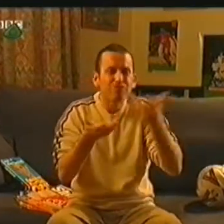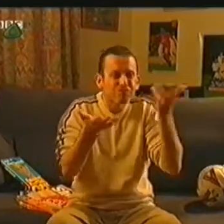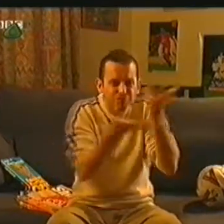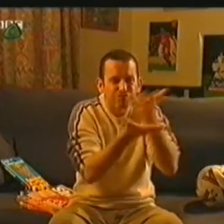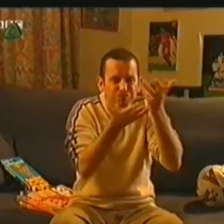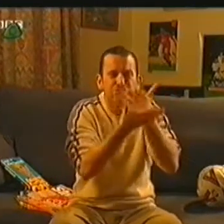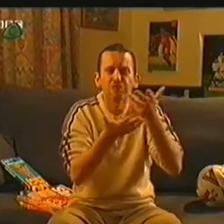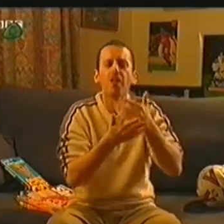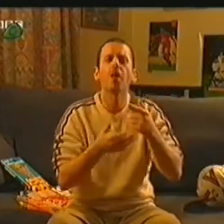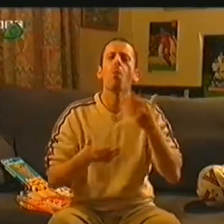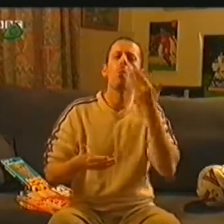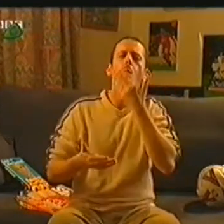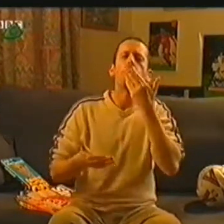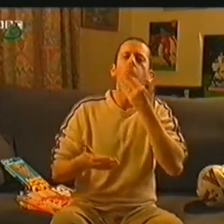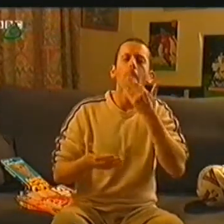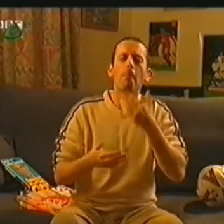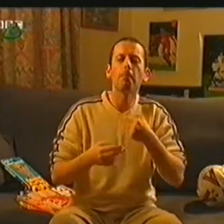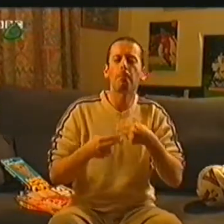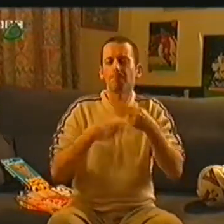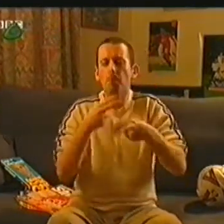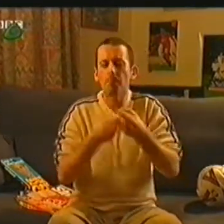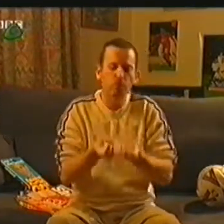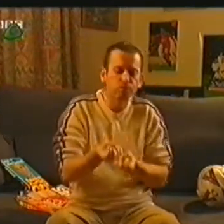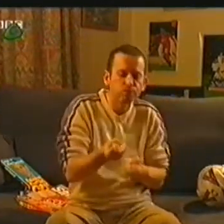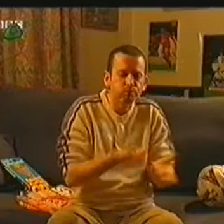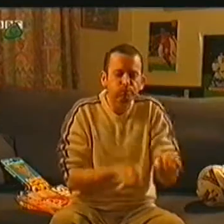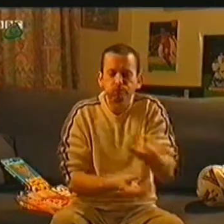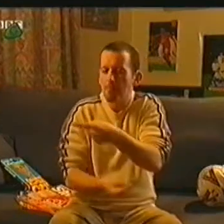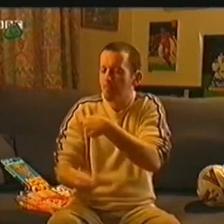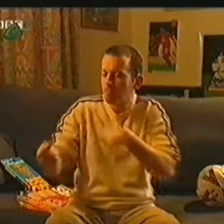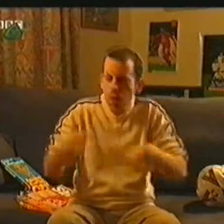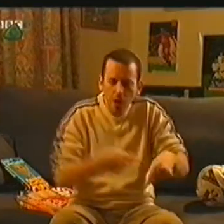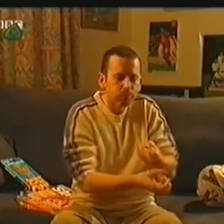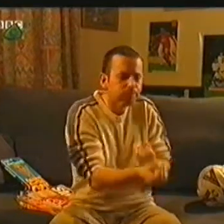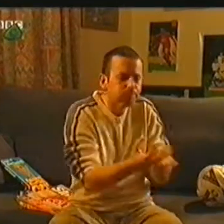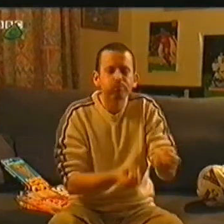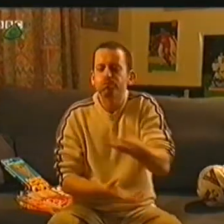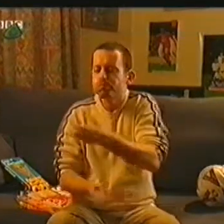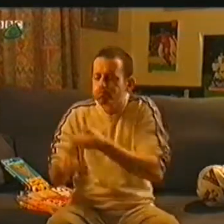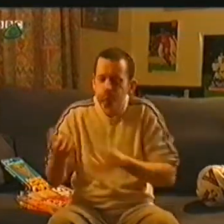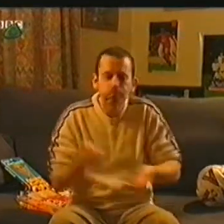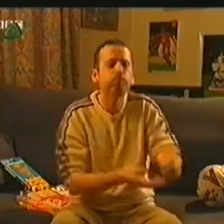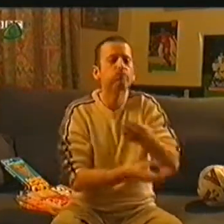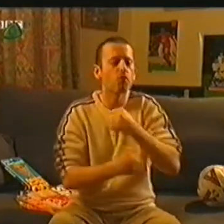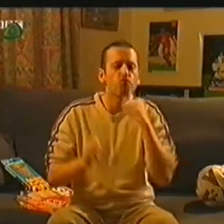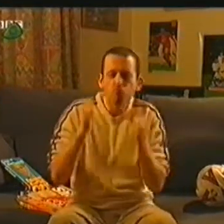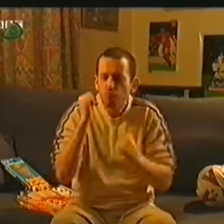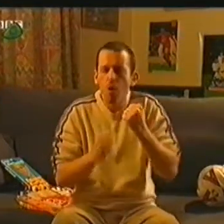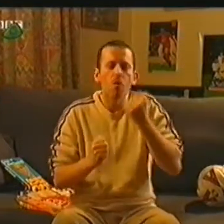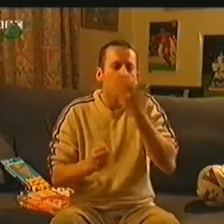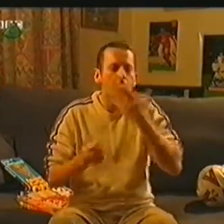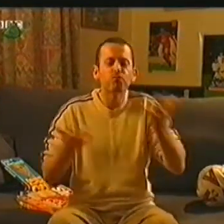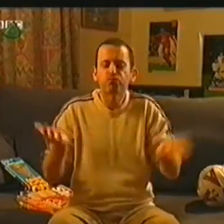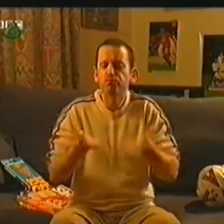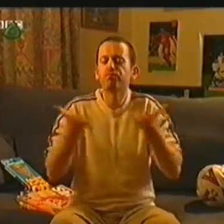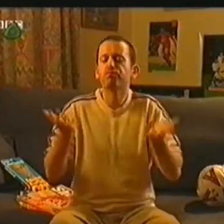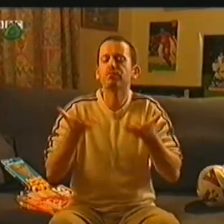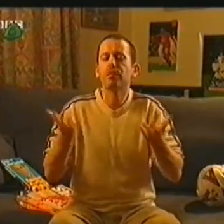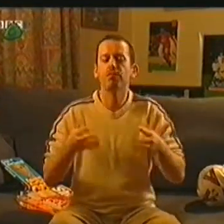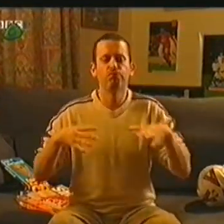But even as they set up for a warm-up and a run around the field, the air was changing.